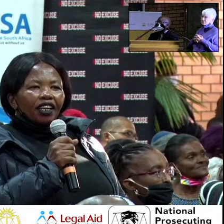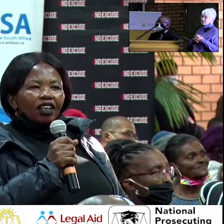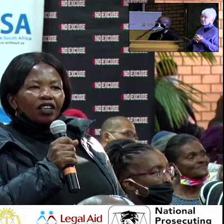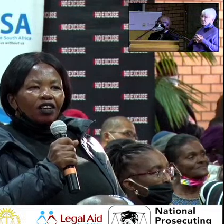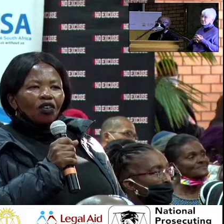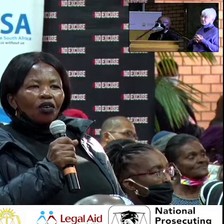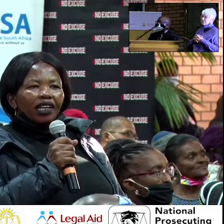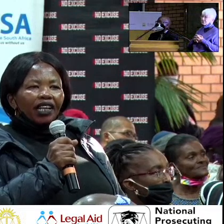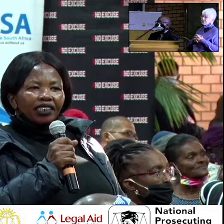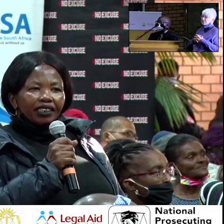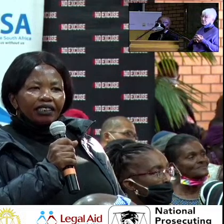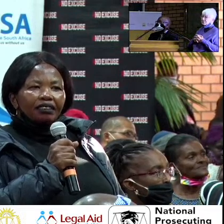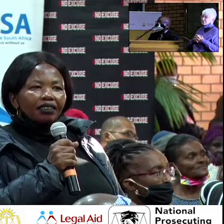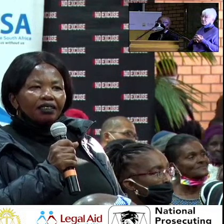we